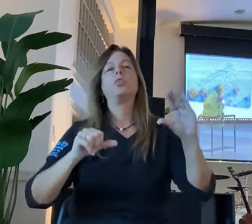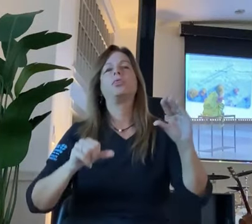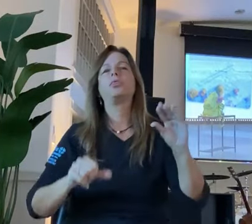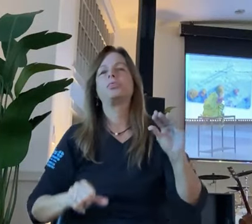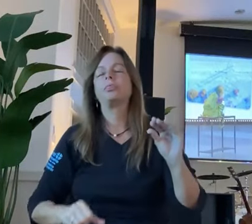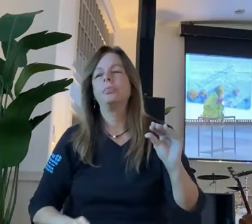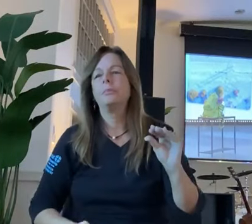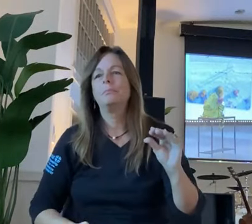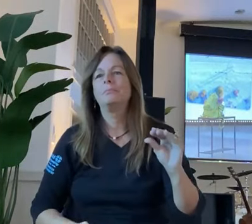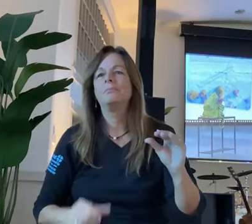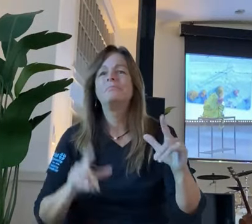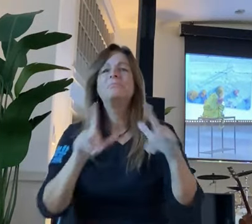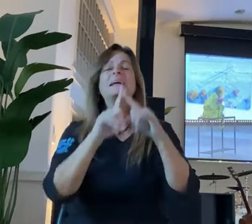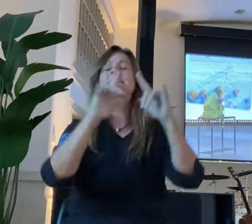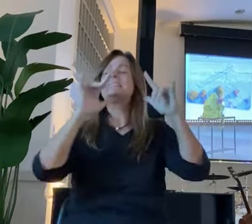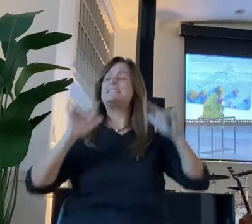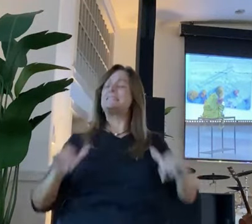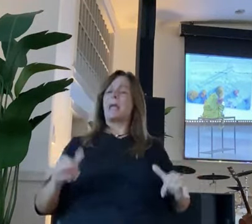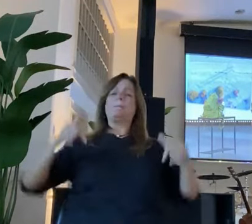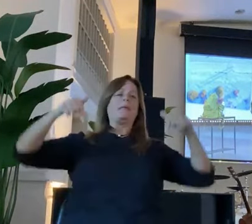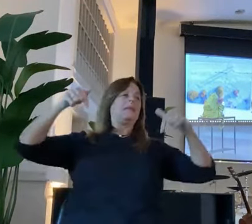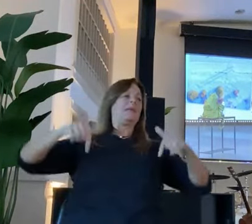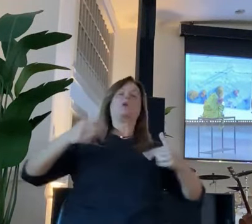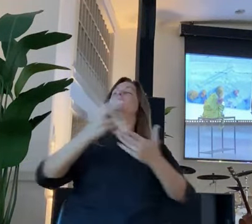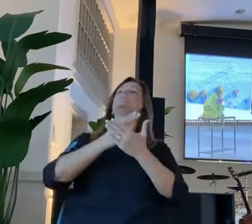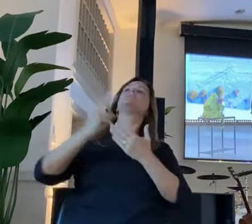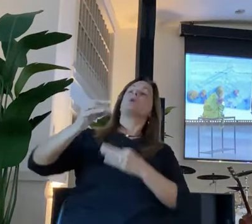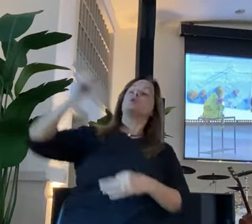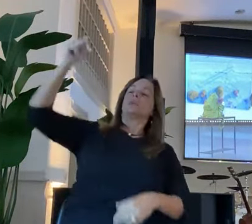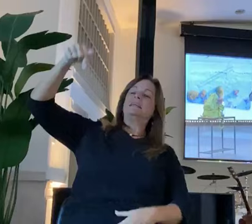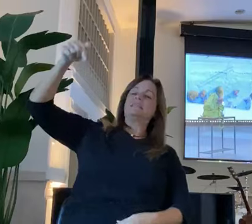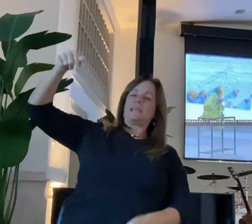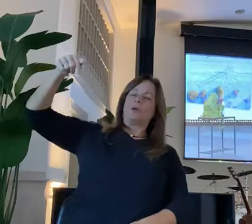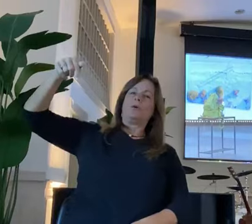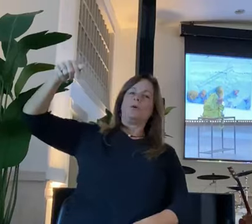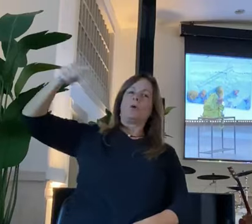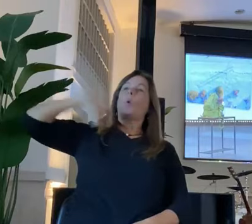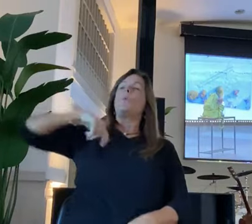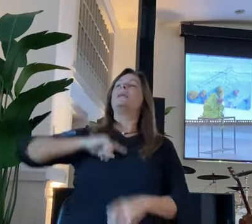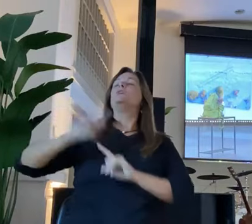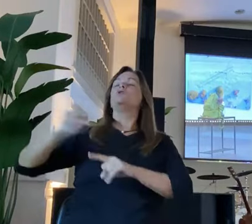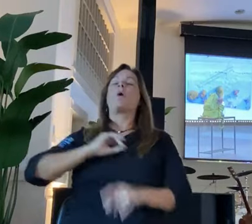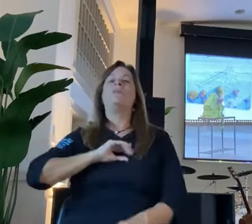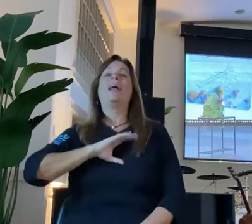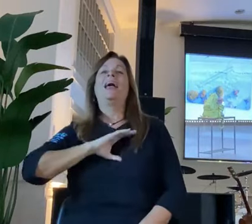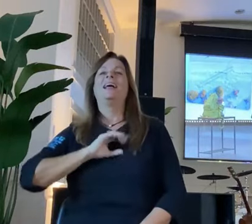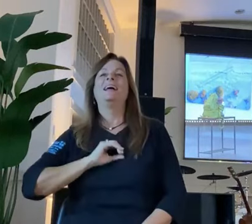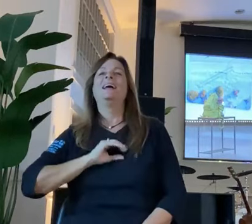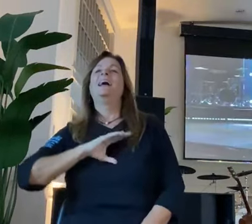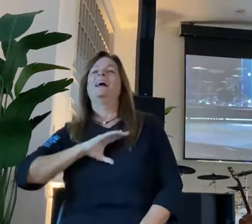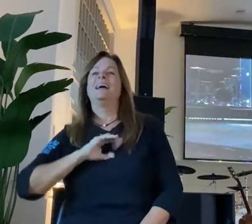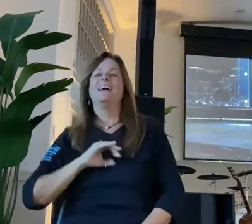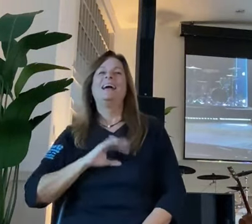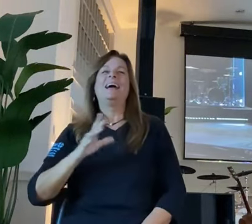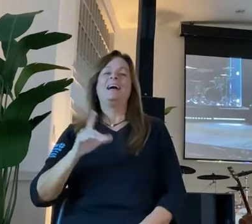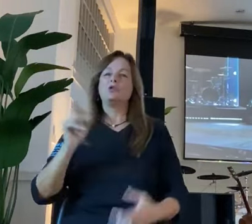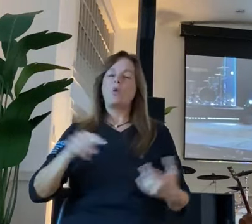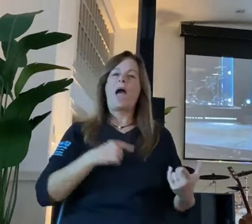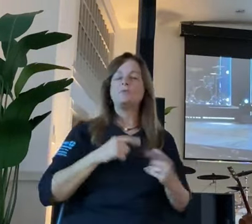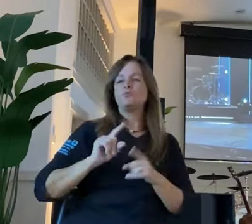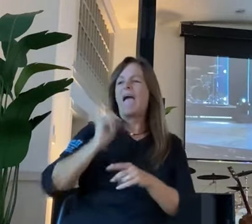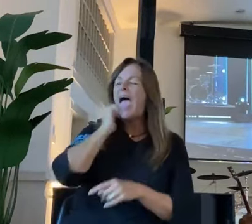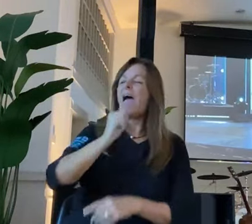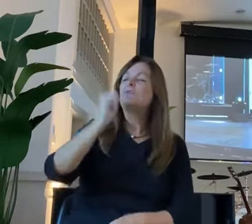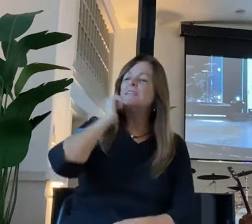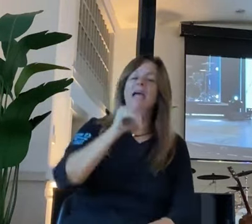if you don't fill up again, you're going to be on the empty on the side of the road. And some people are wondering why they feel like empty on the side of the road. Because you got to